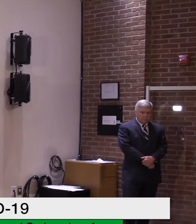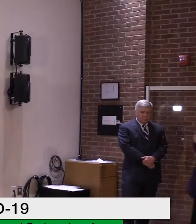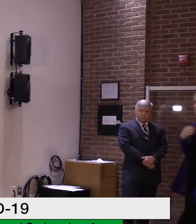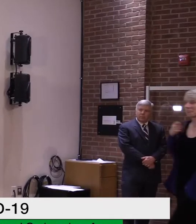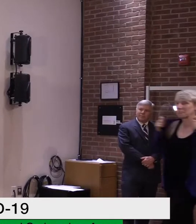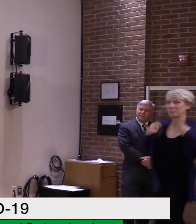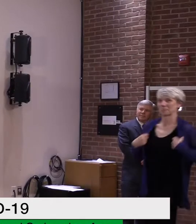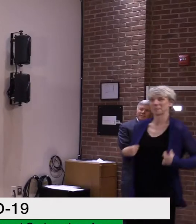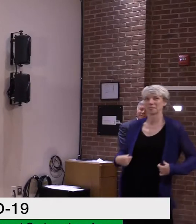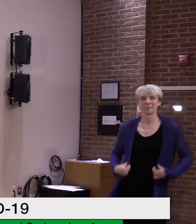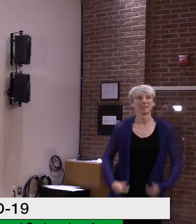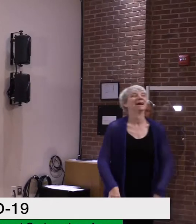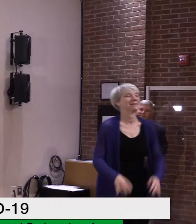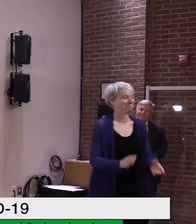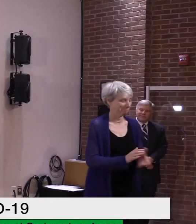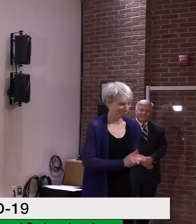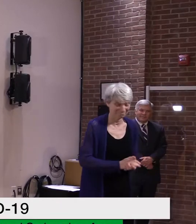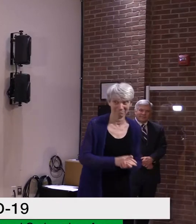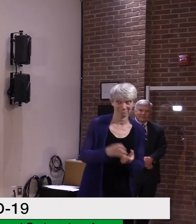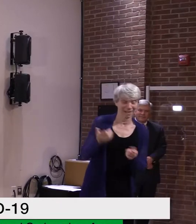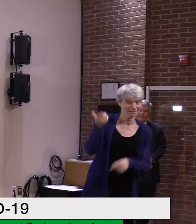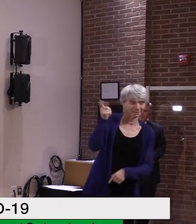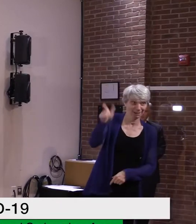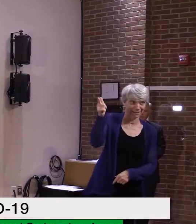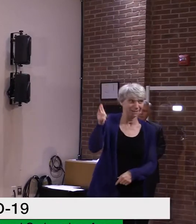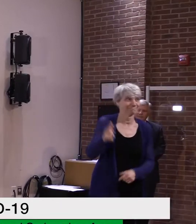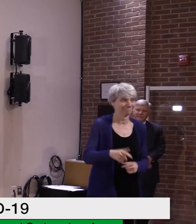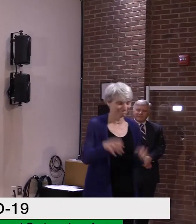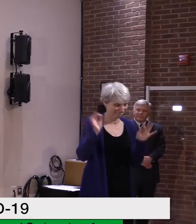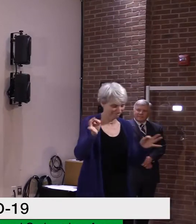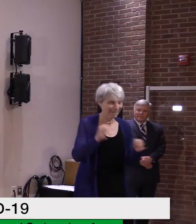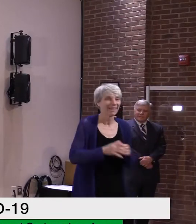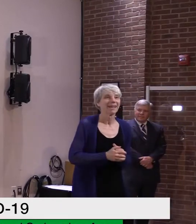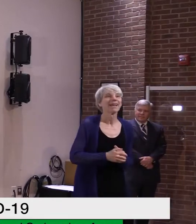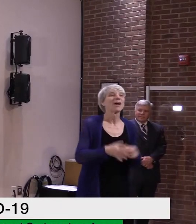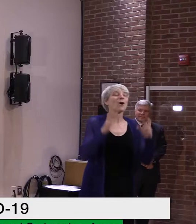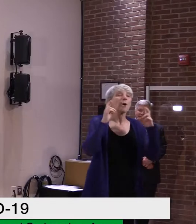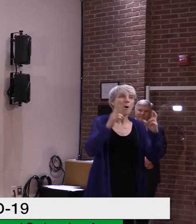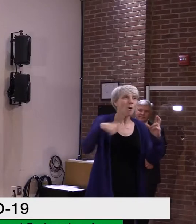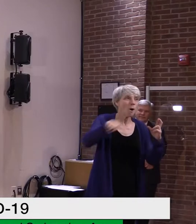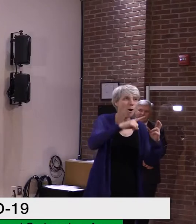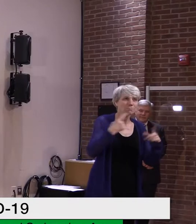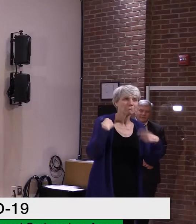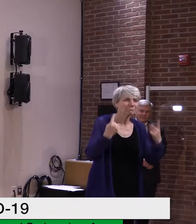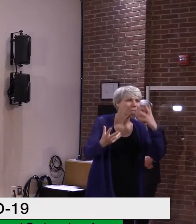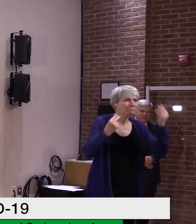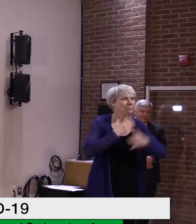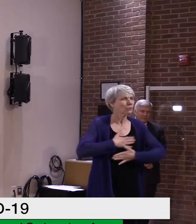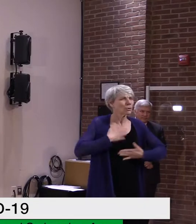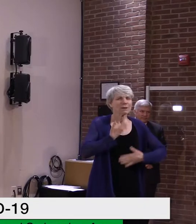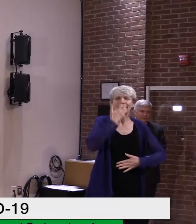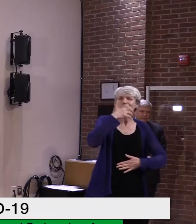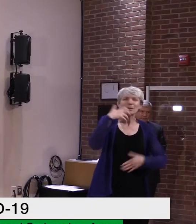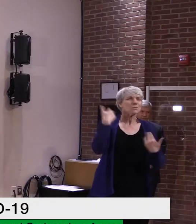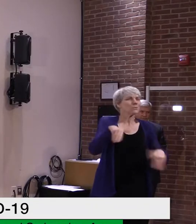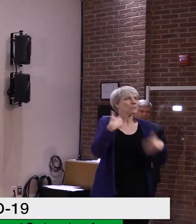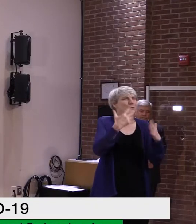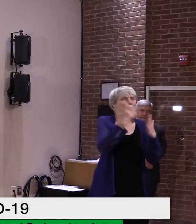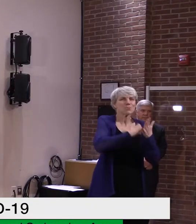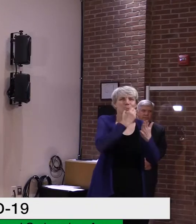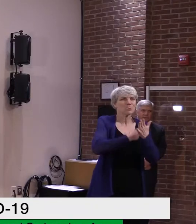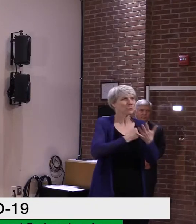I'll echo those last sentiments. And I hope many of you are enjoying the warm weather and summer activities,